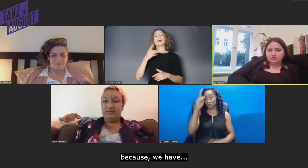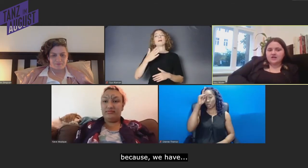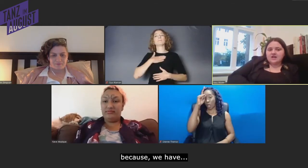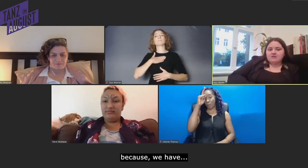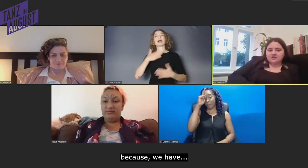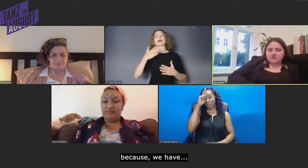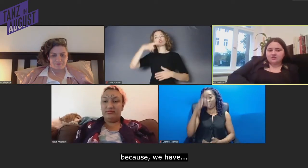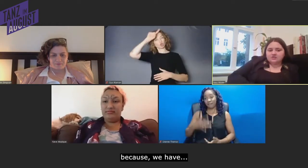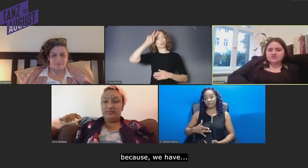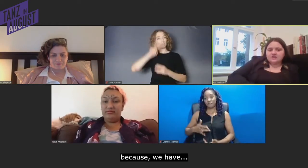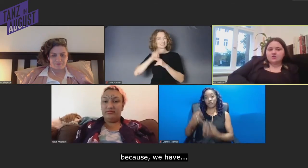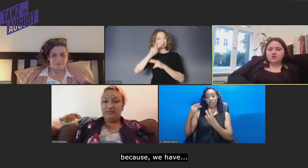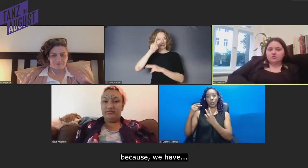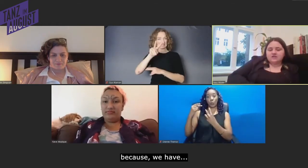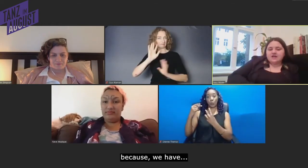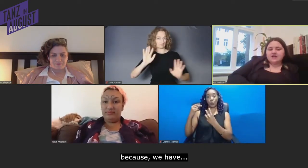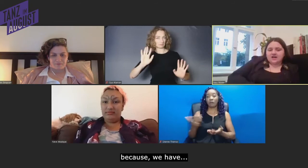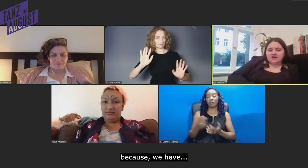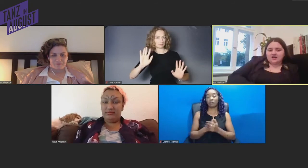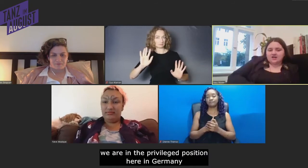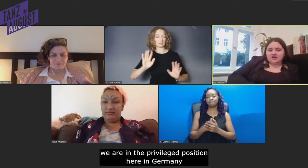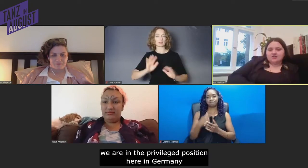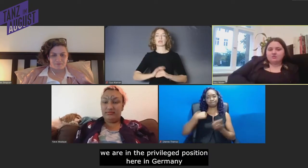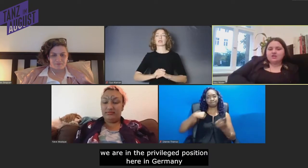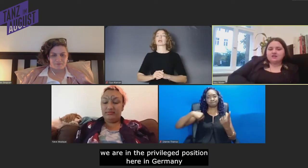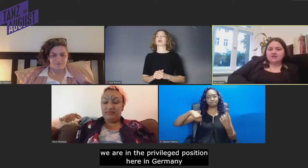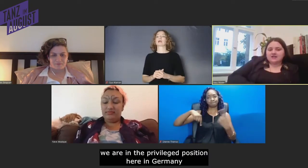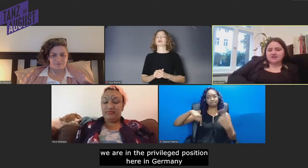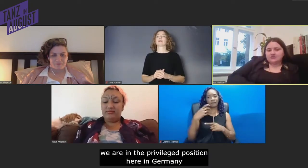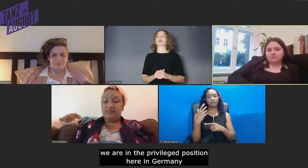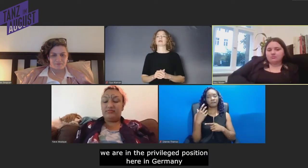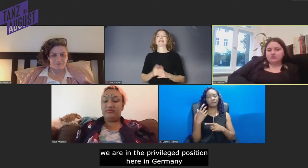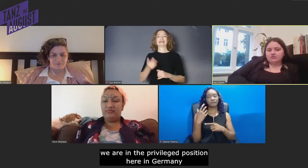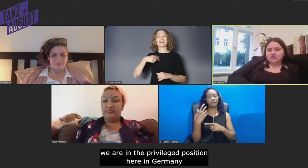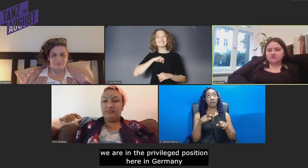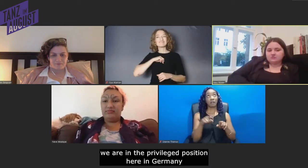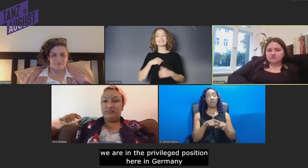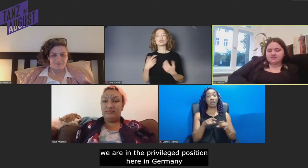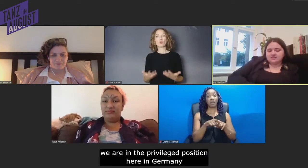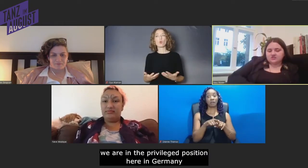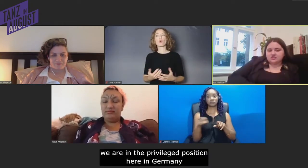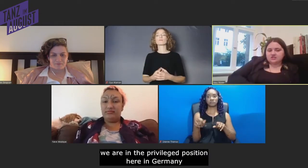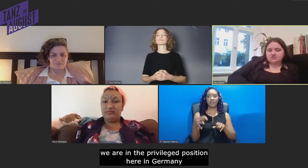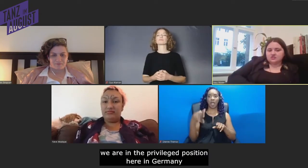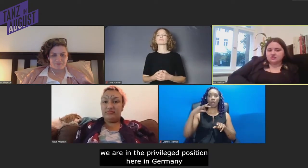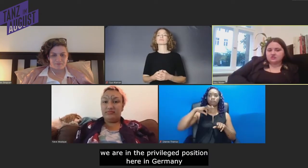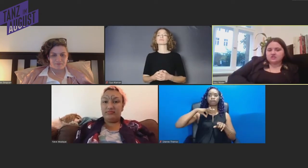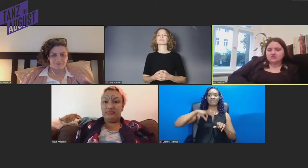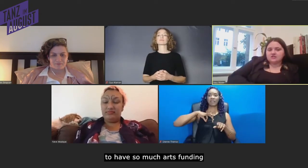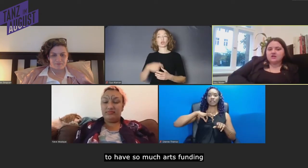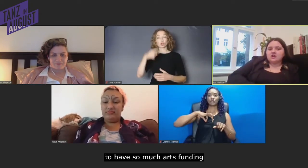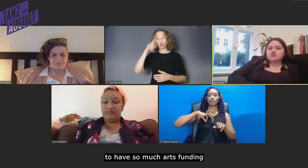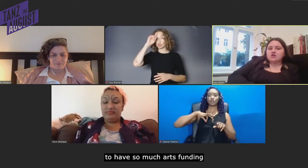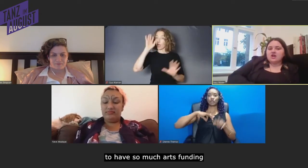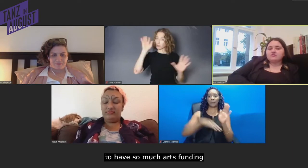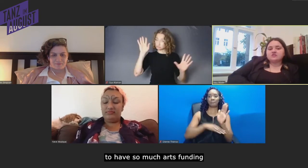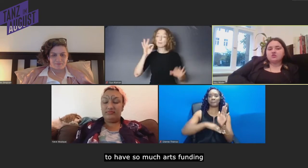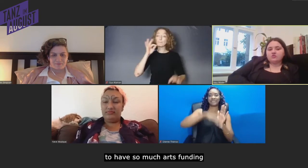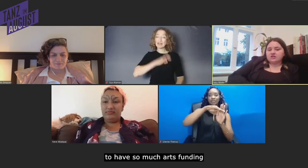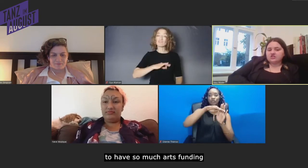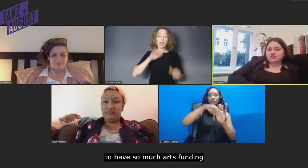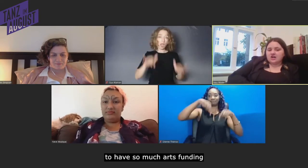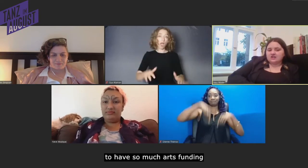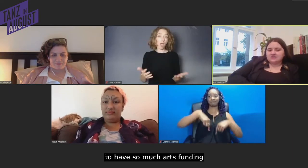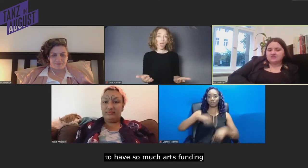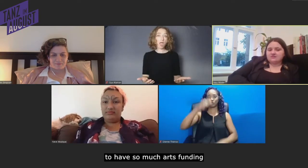view, because we are like in the privileged position here in Germany to have so